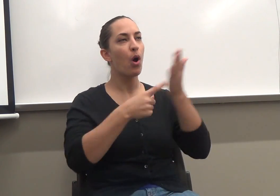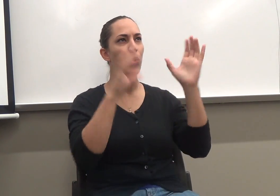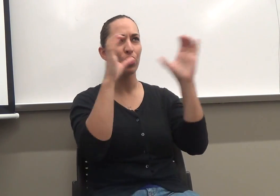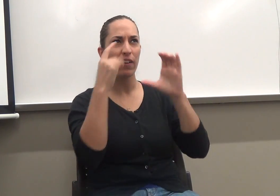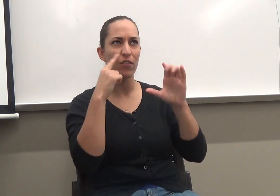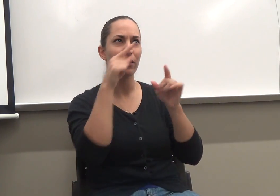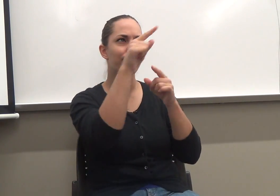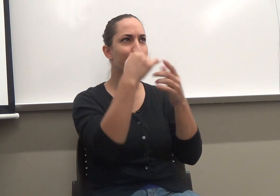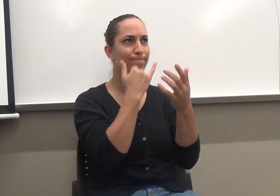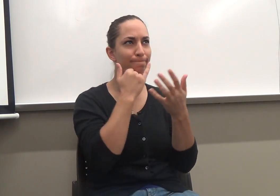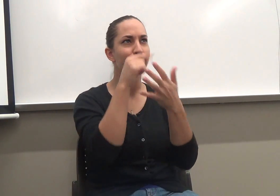what?